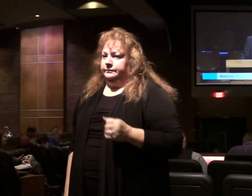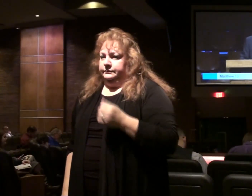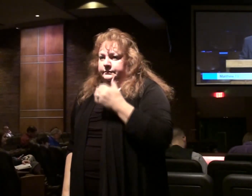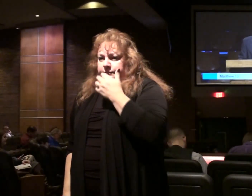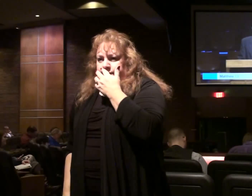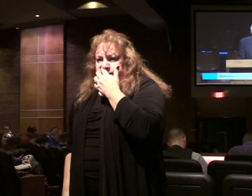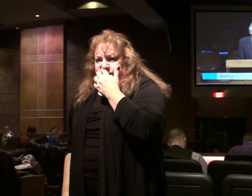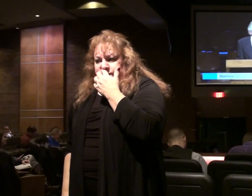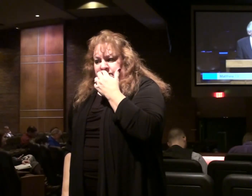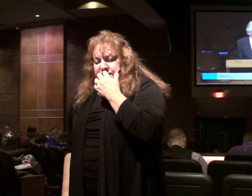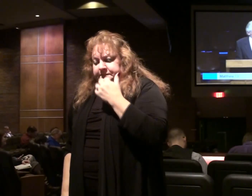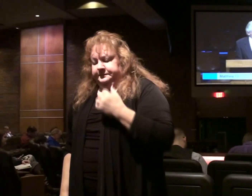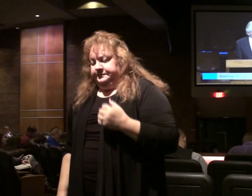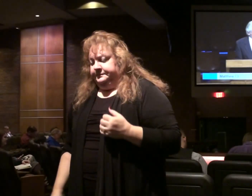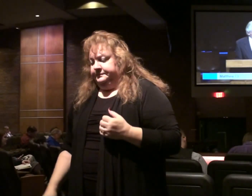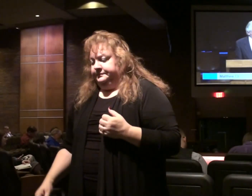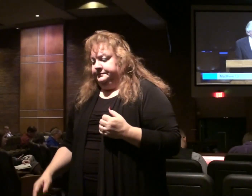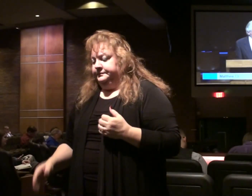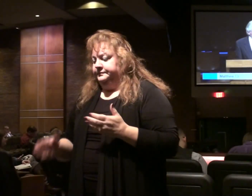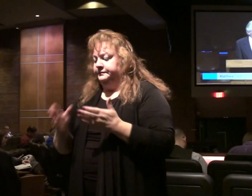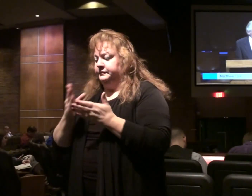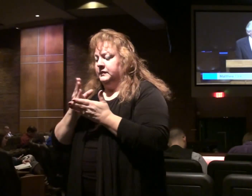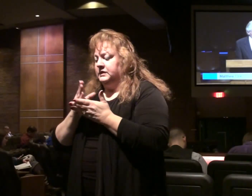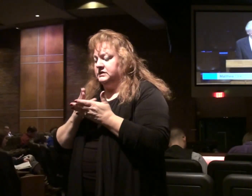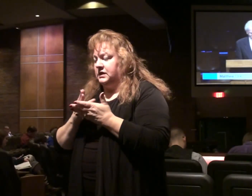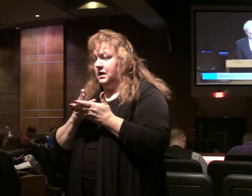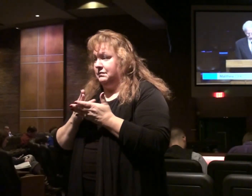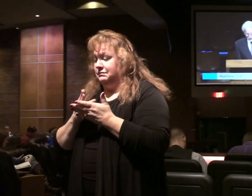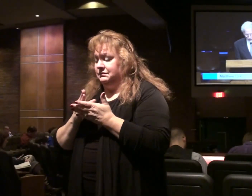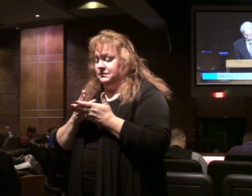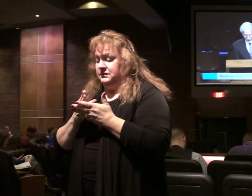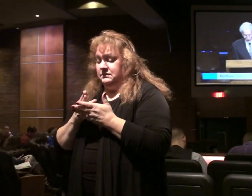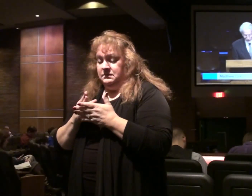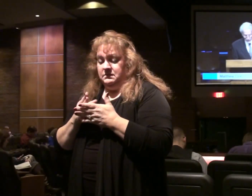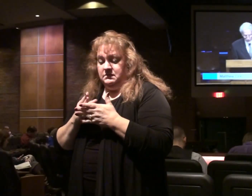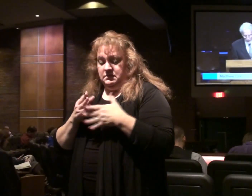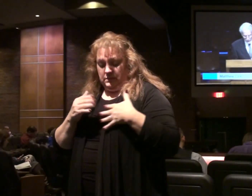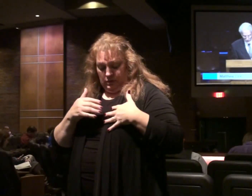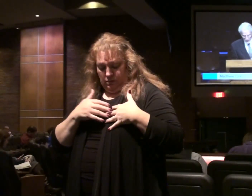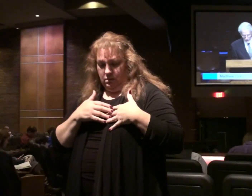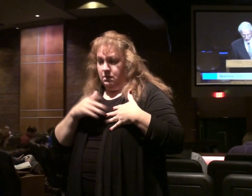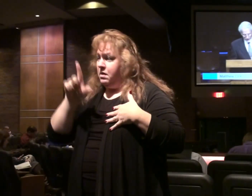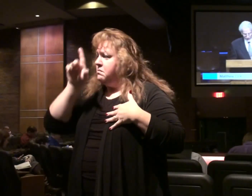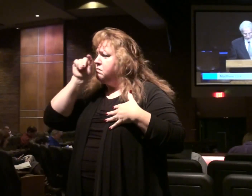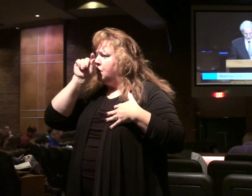verse 4. Some fell beside the road. The birds came and ate them up.